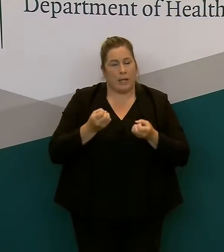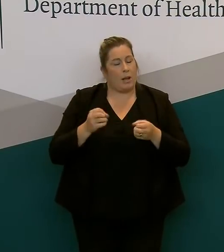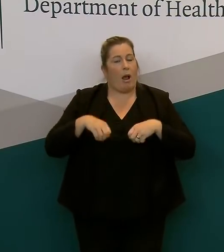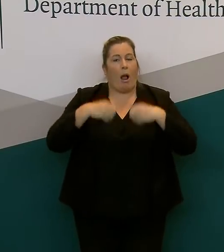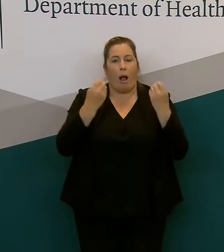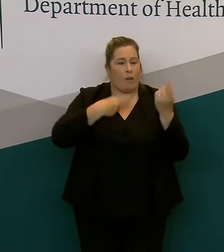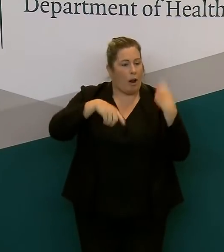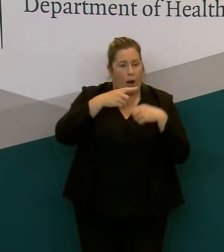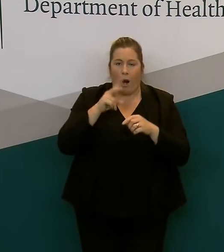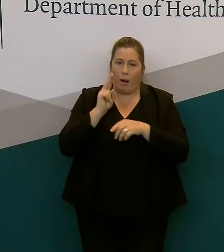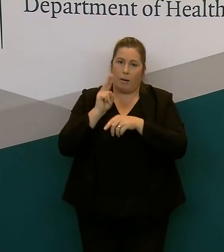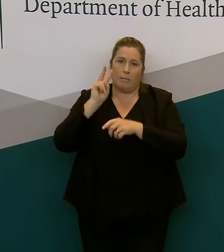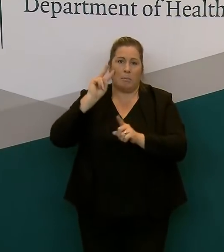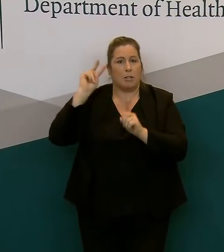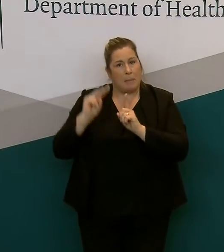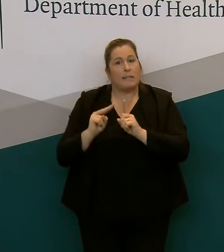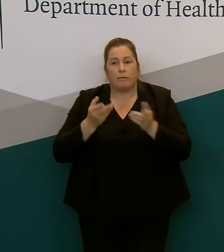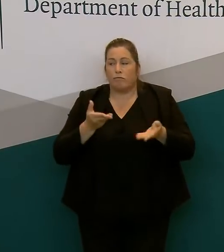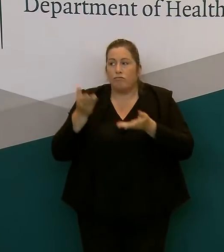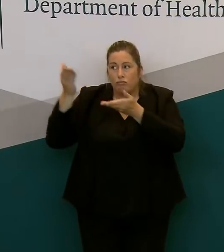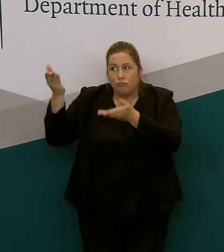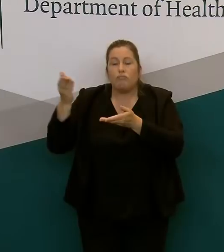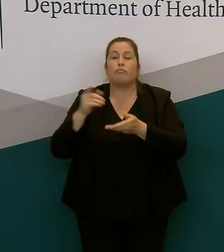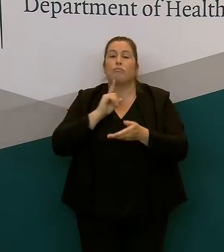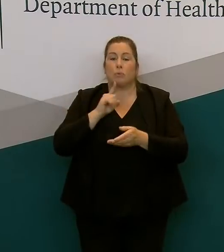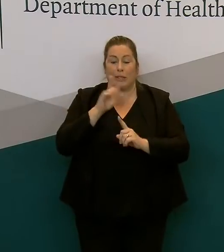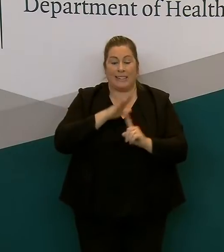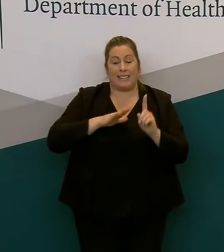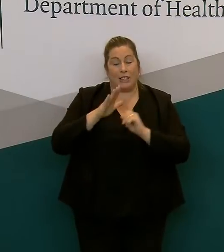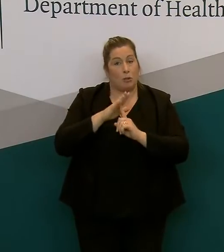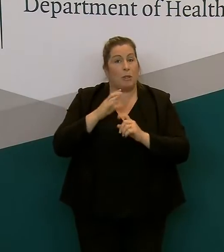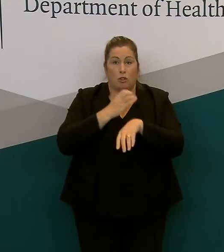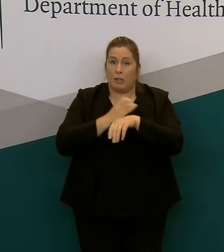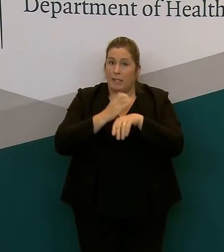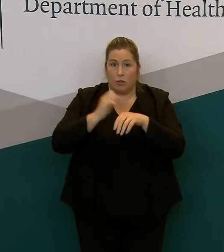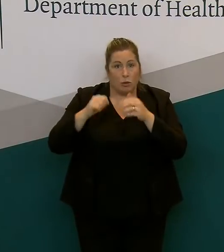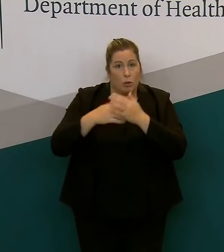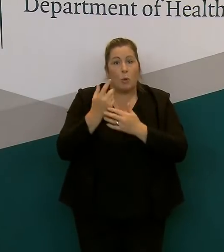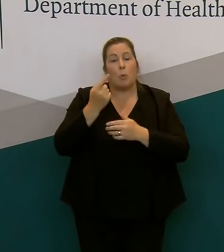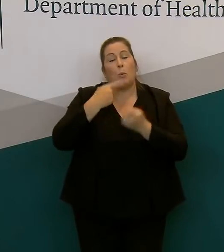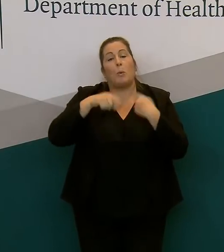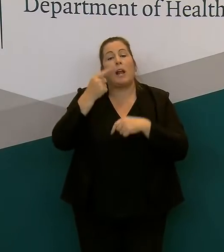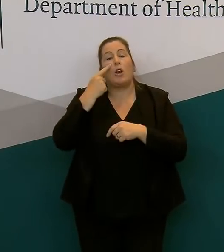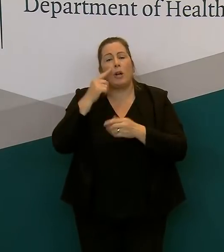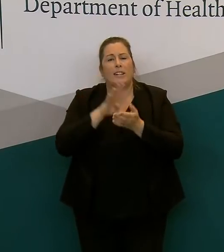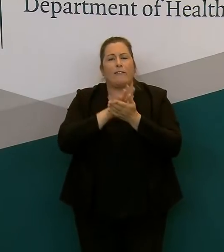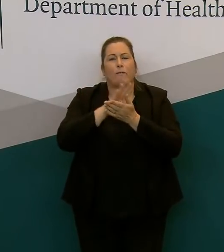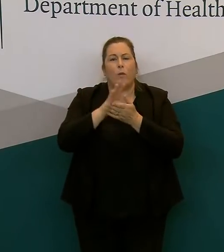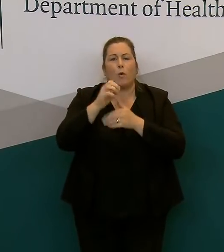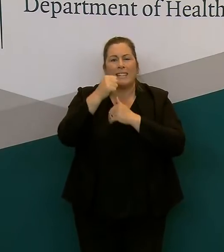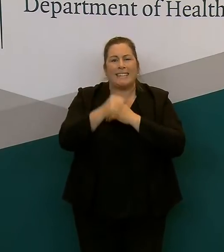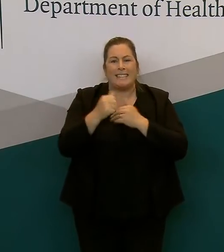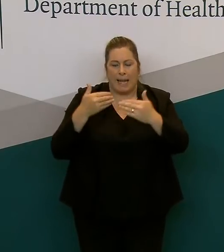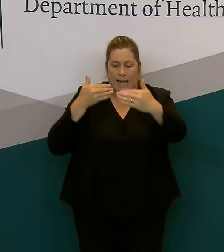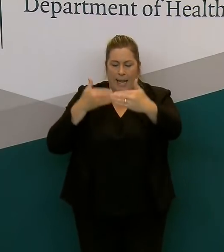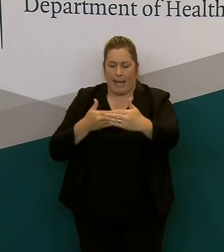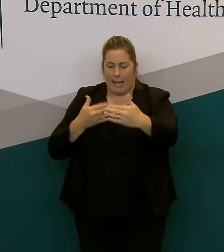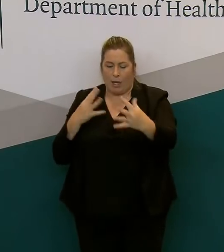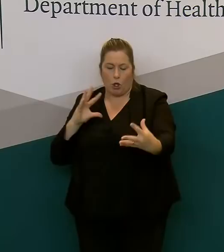do. The situation is an evolving one. We look at the 14-day cumulative incidence, as other countries